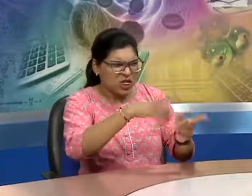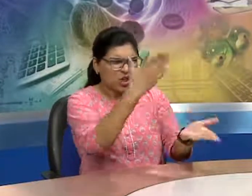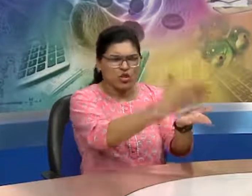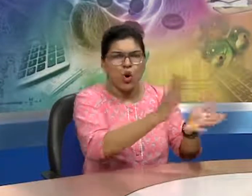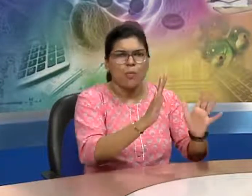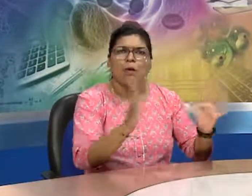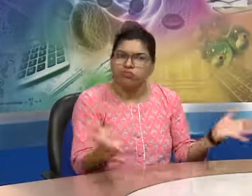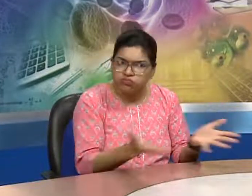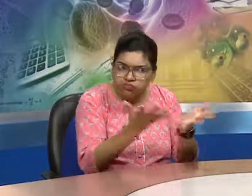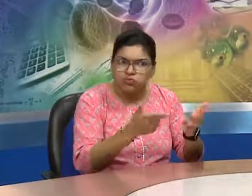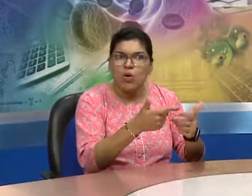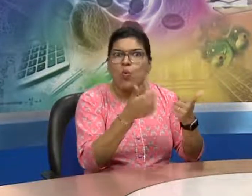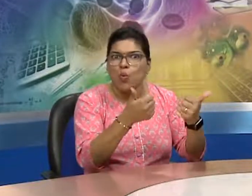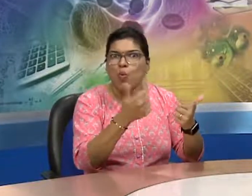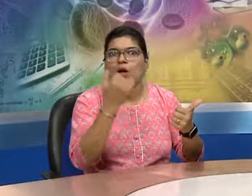and survive.